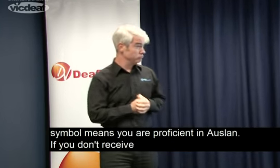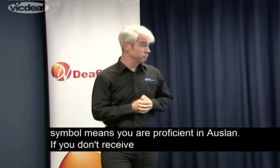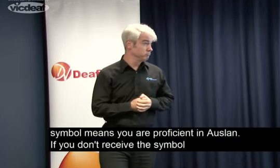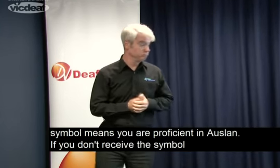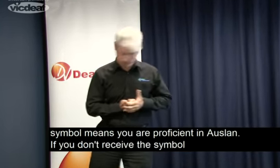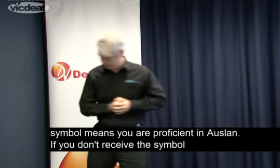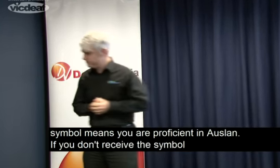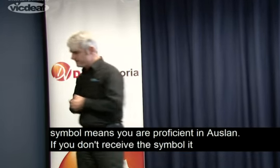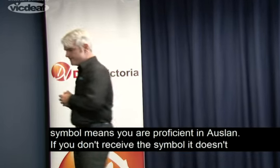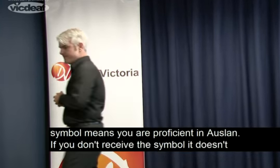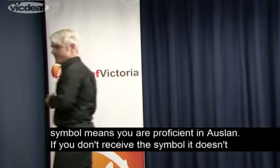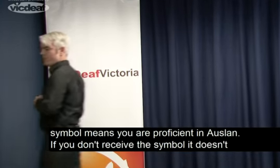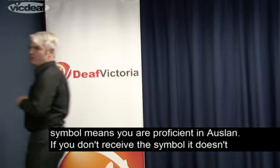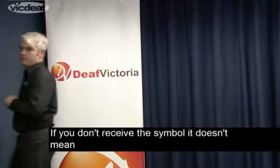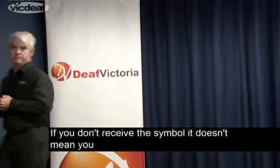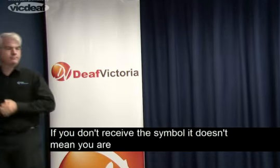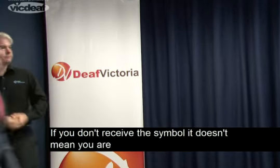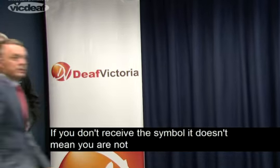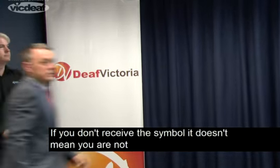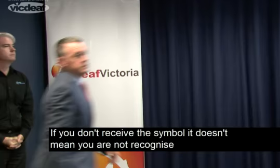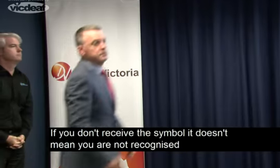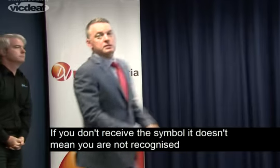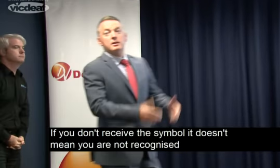deaf person. I hope that answers your question. Thank you.